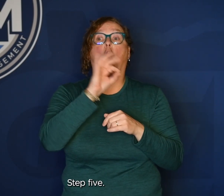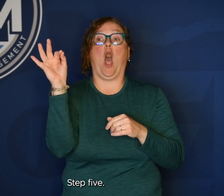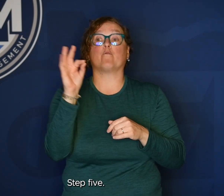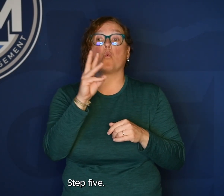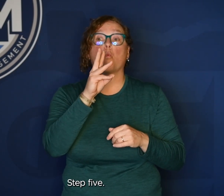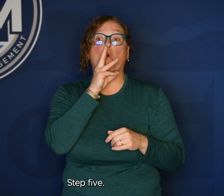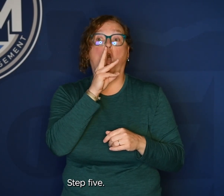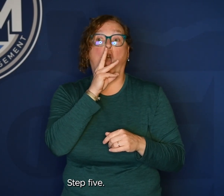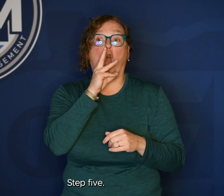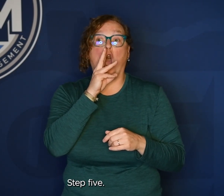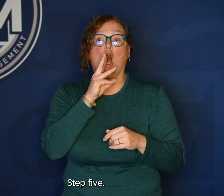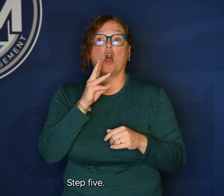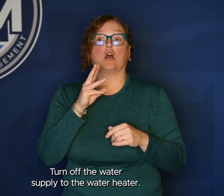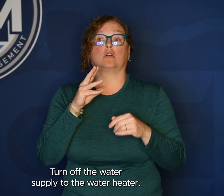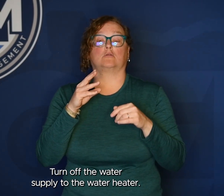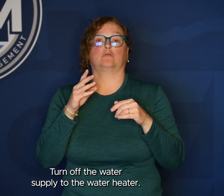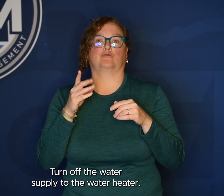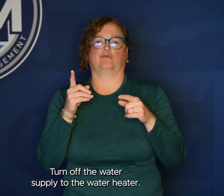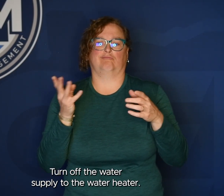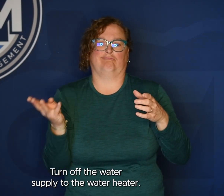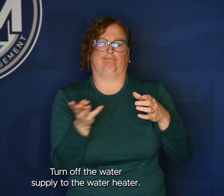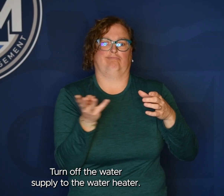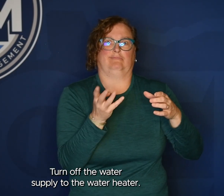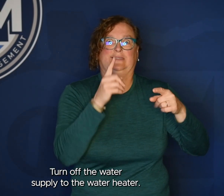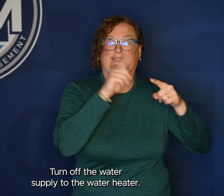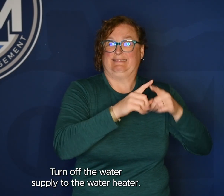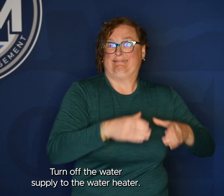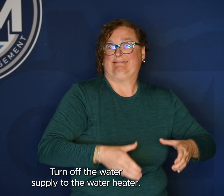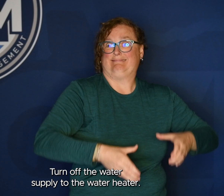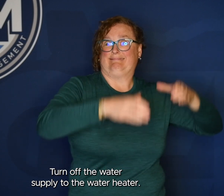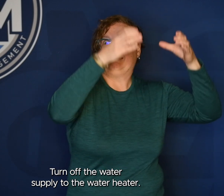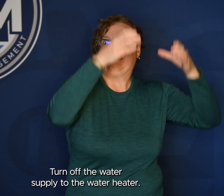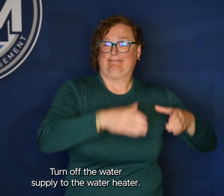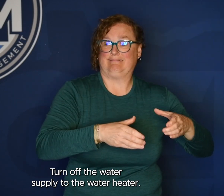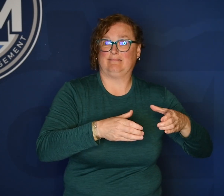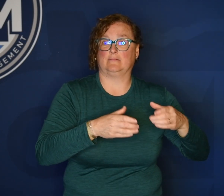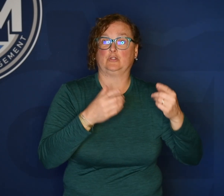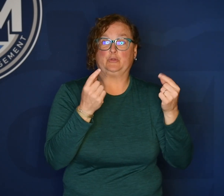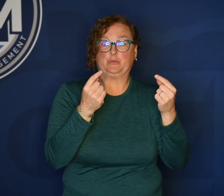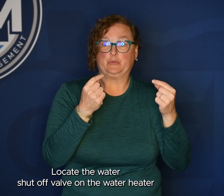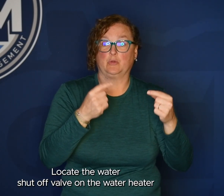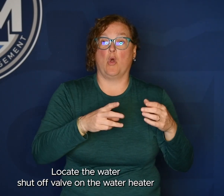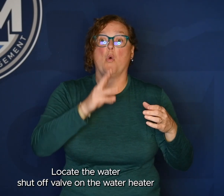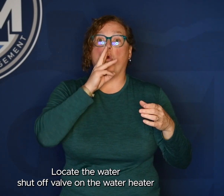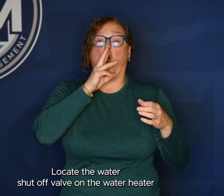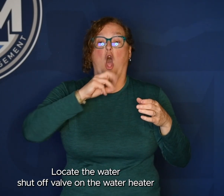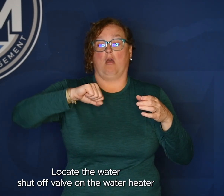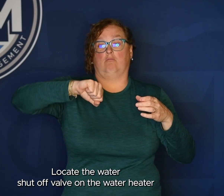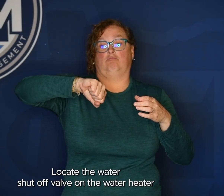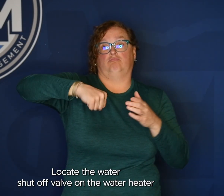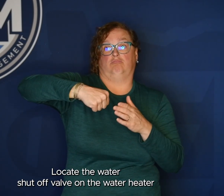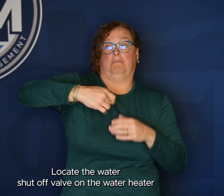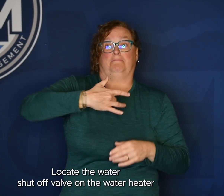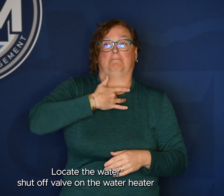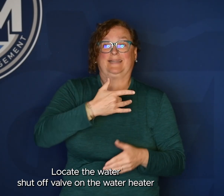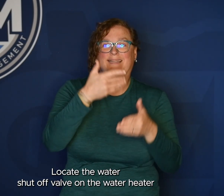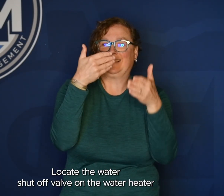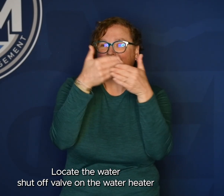Step 5. Turn off the water supply to the water heater. Locate the water shutoff valve on the water